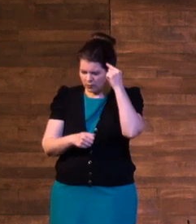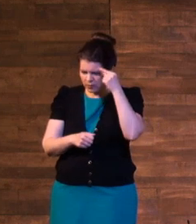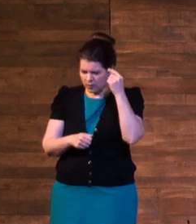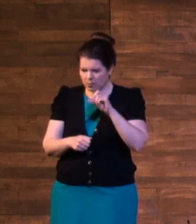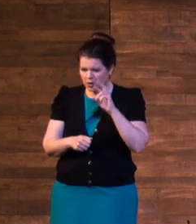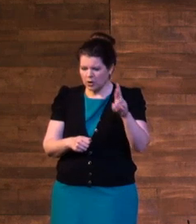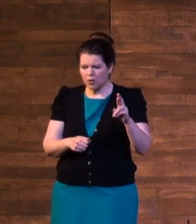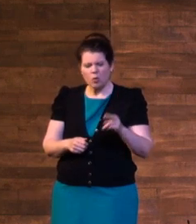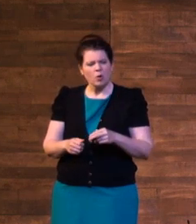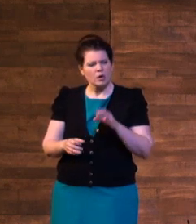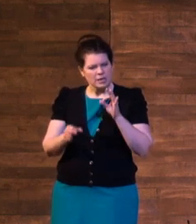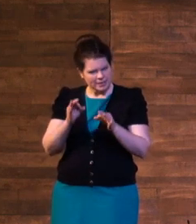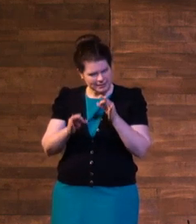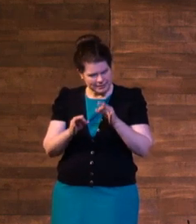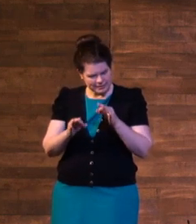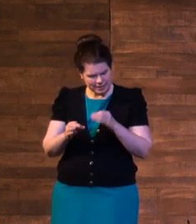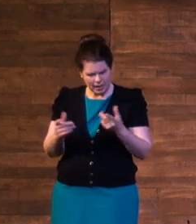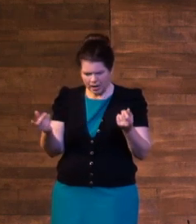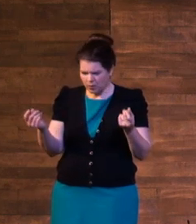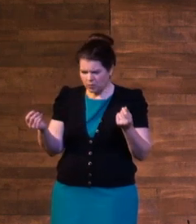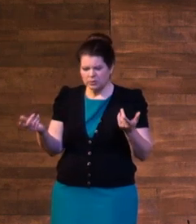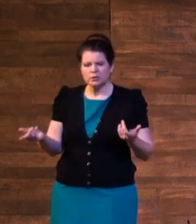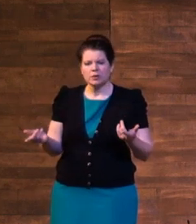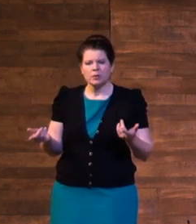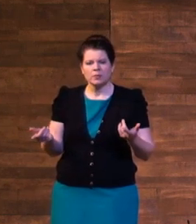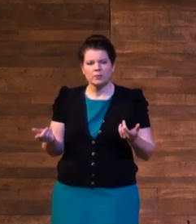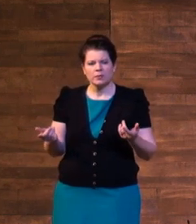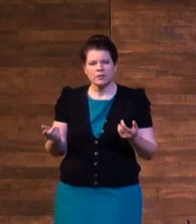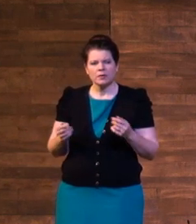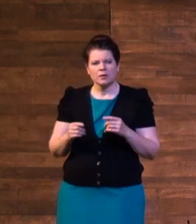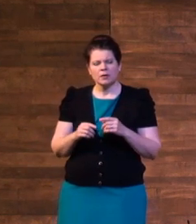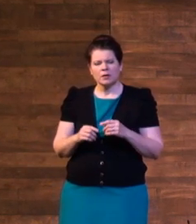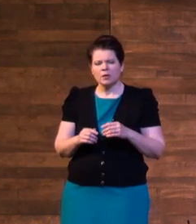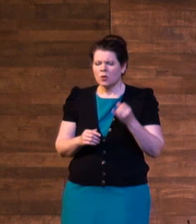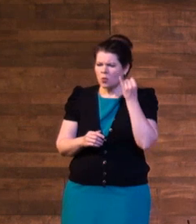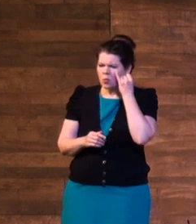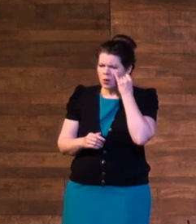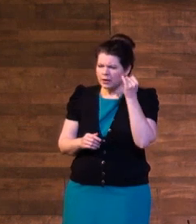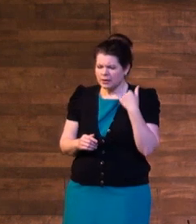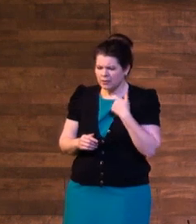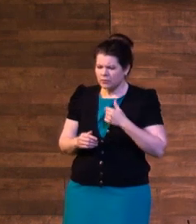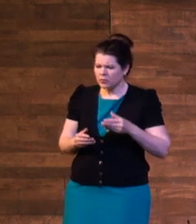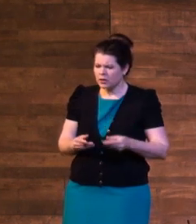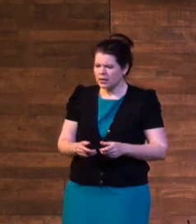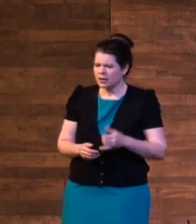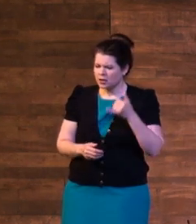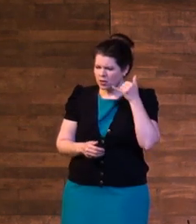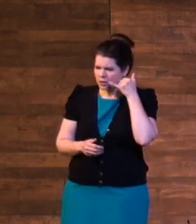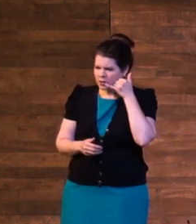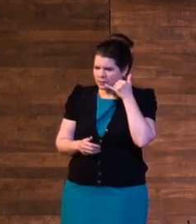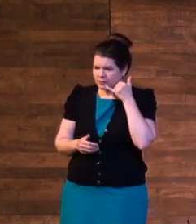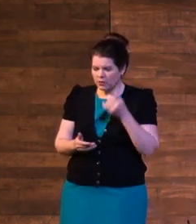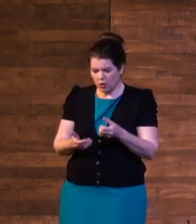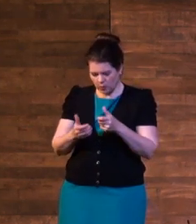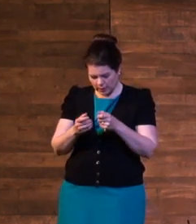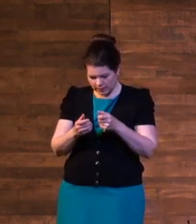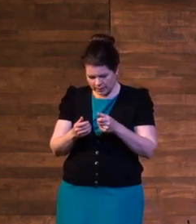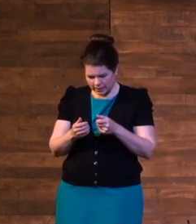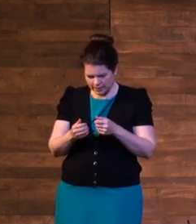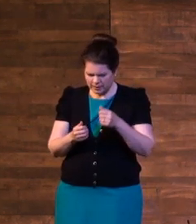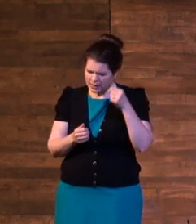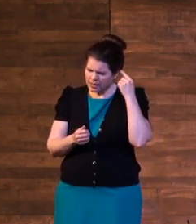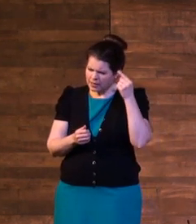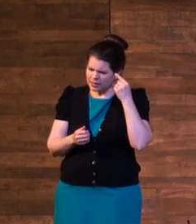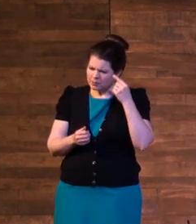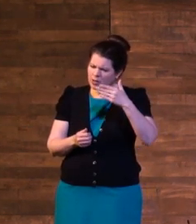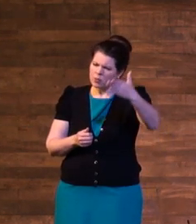When we pull out that phone, what if we think about what God wants to do at that time or that decision? You know, if I'm about